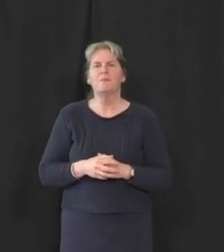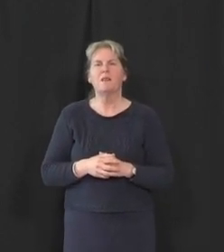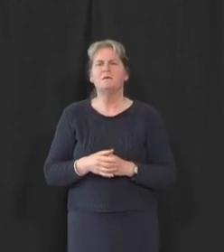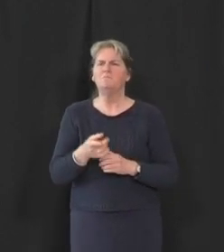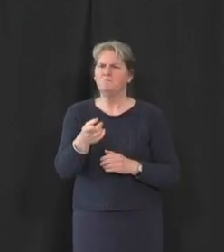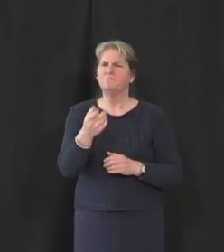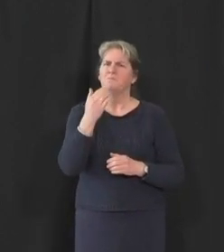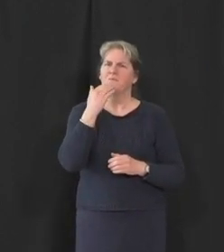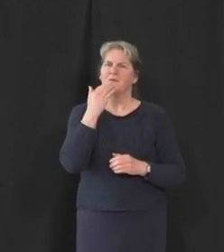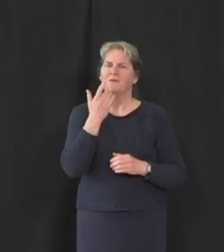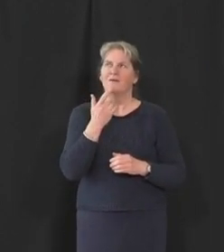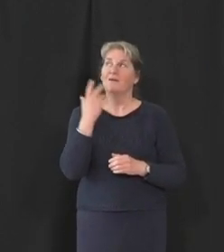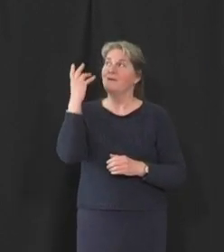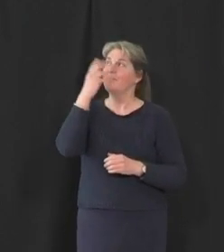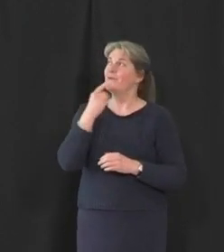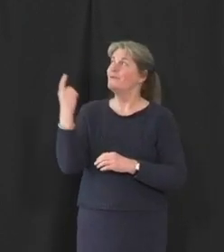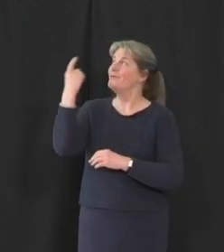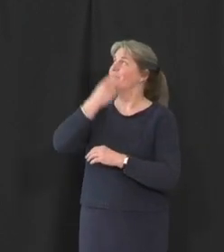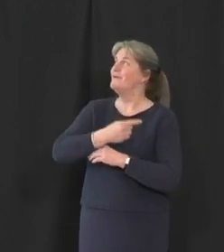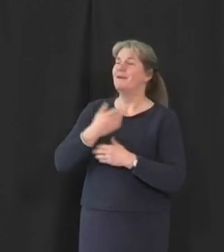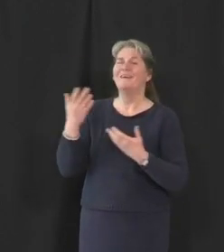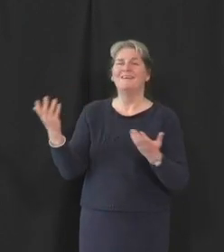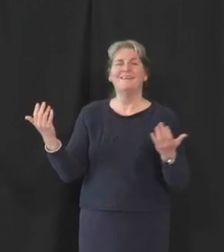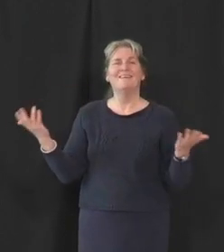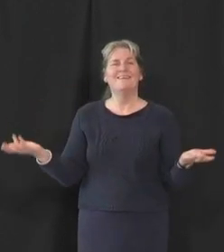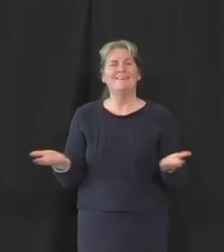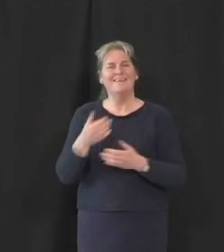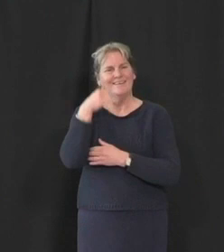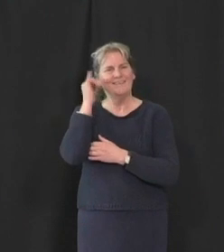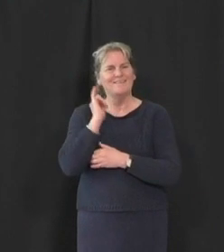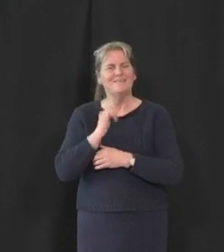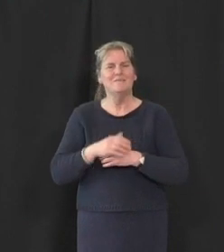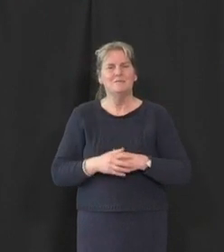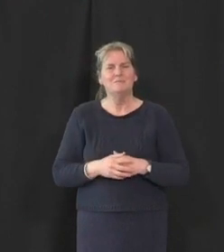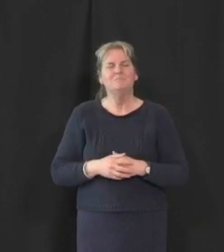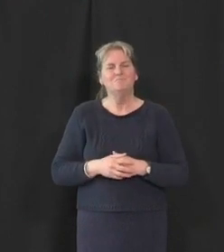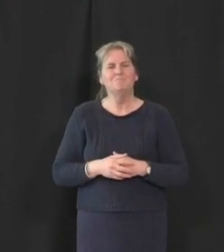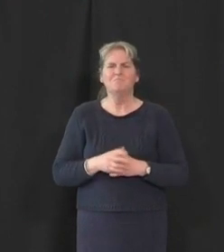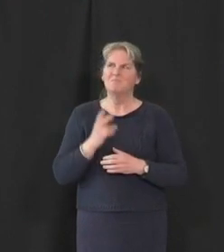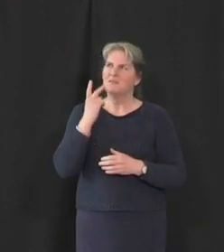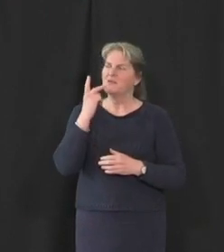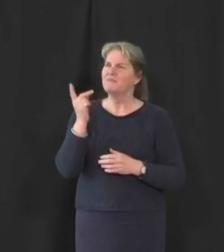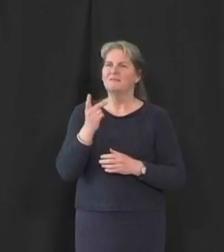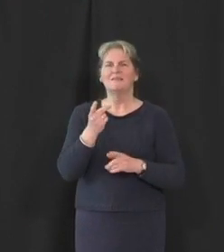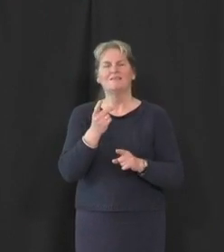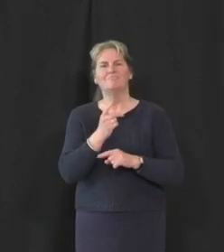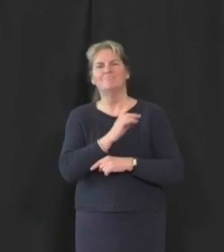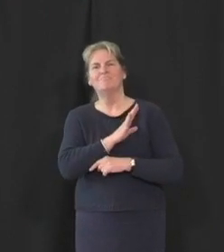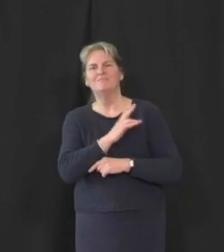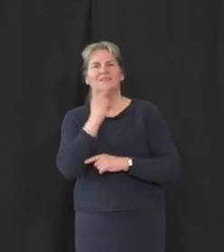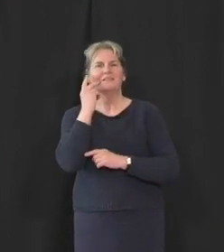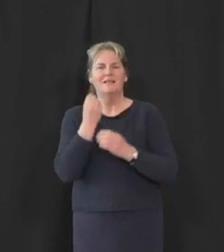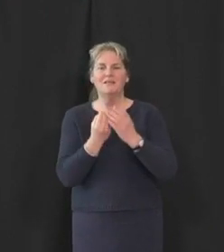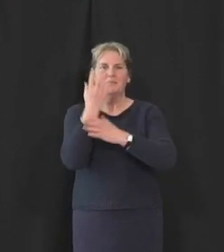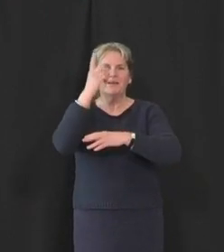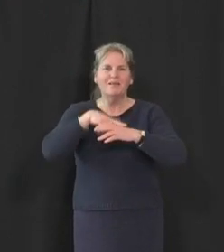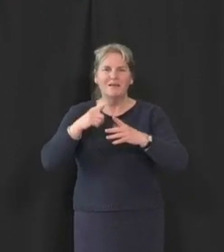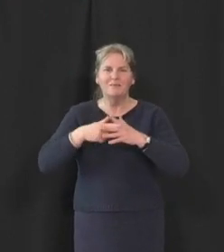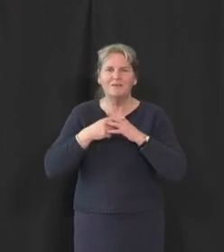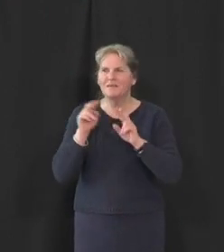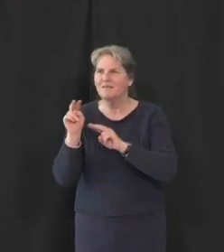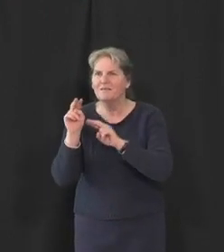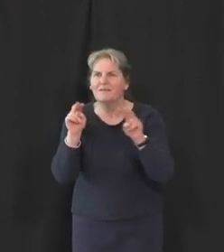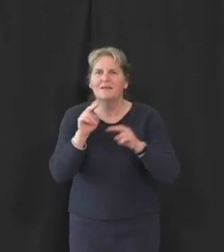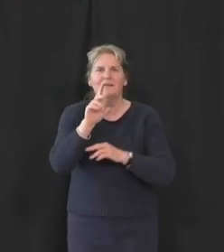As folks know, it's another beautiful, beautiful day in the territory. We're seeing the classic signs of spring.